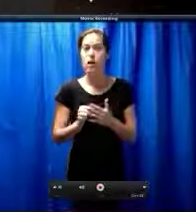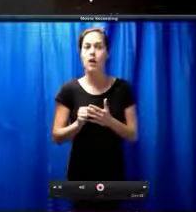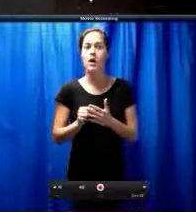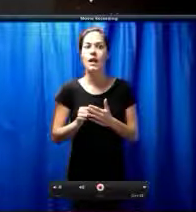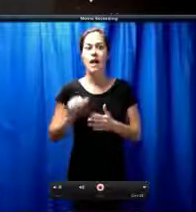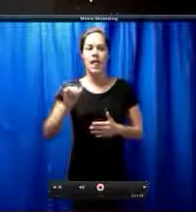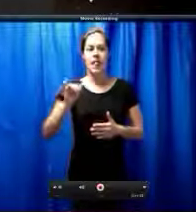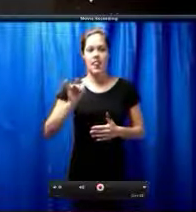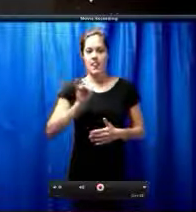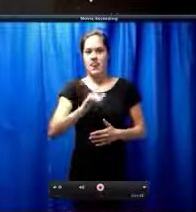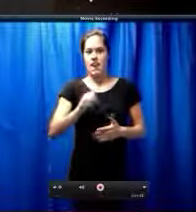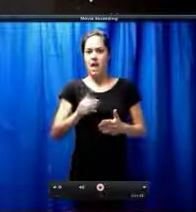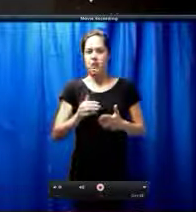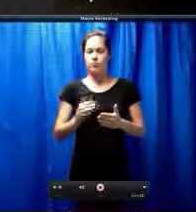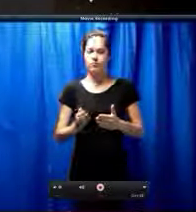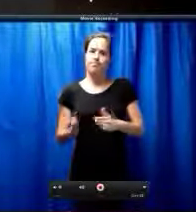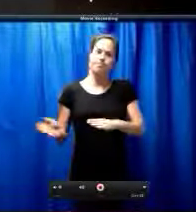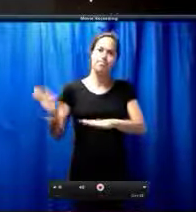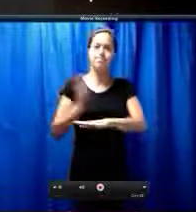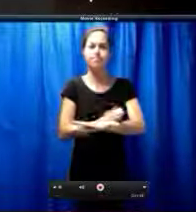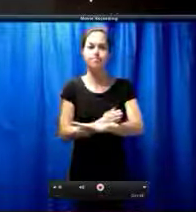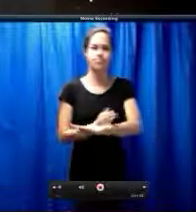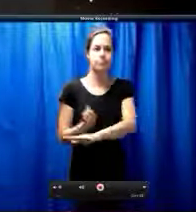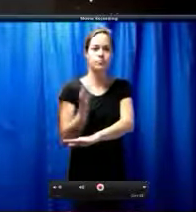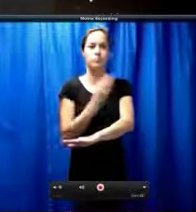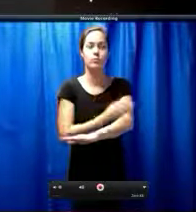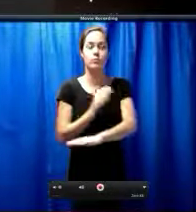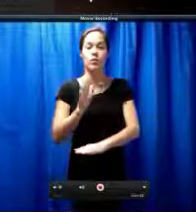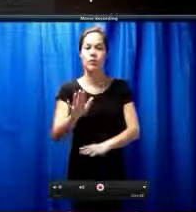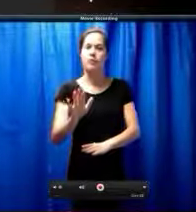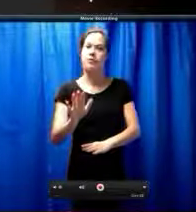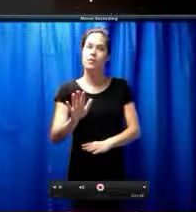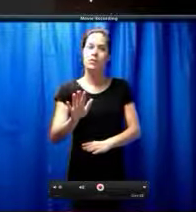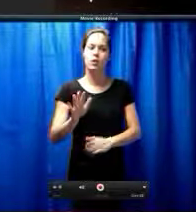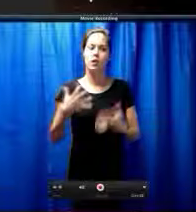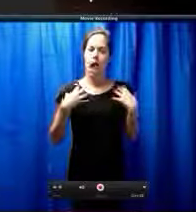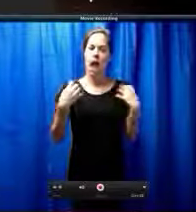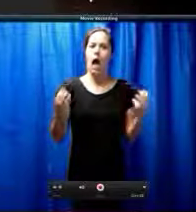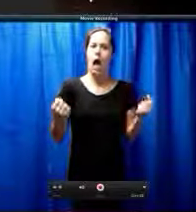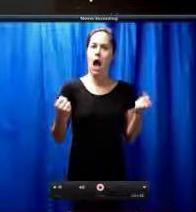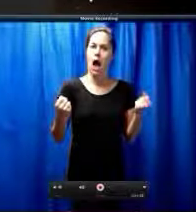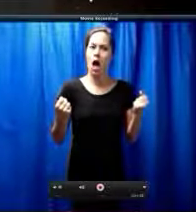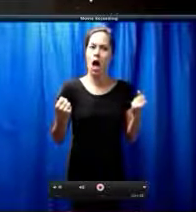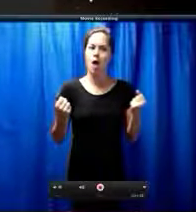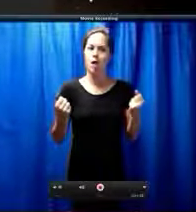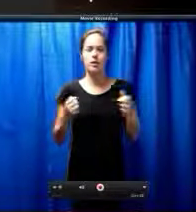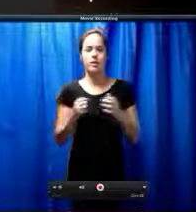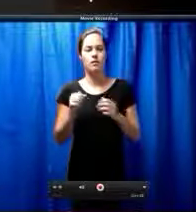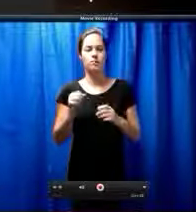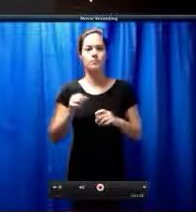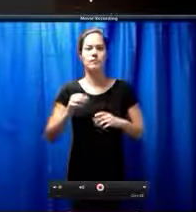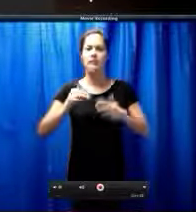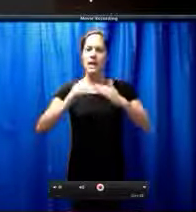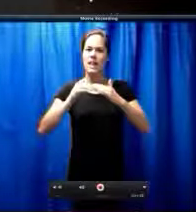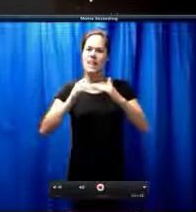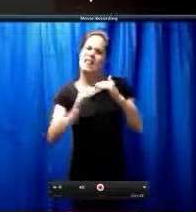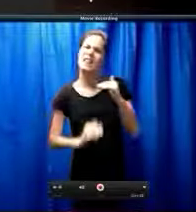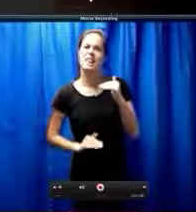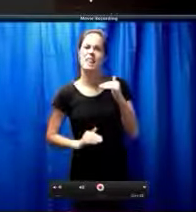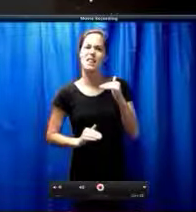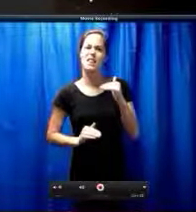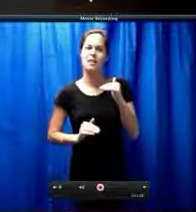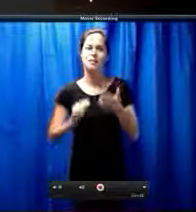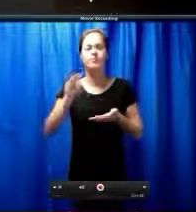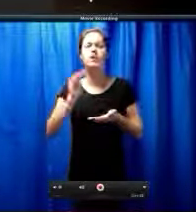you dramatically, and more than likely you wouldn't get infected that way. The earlier in that sexual cycle,